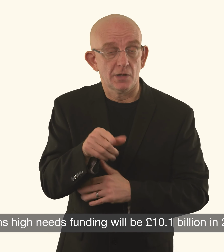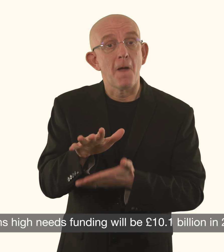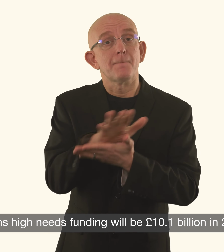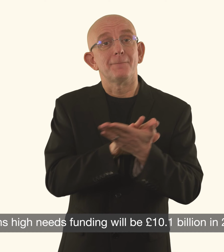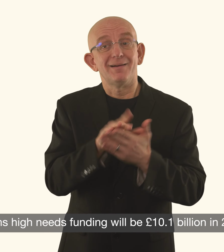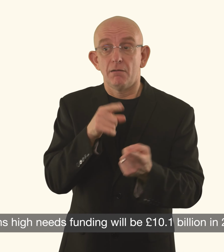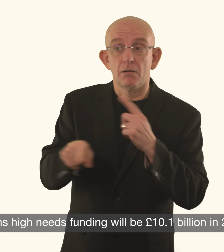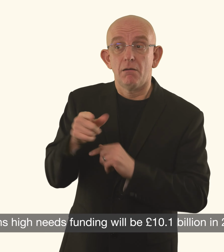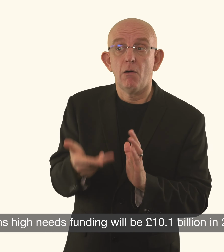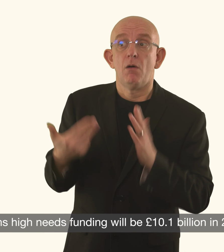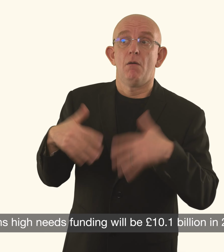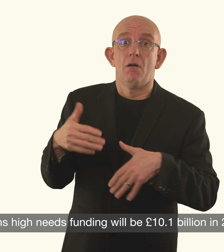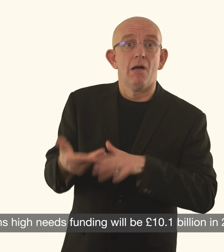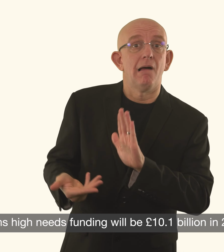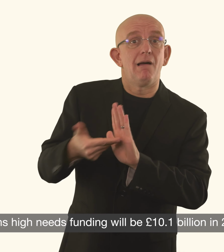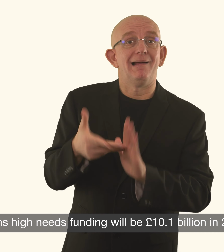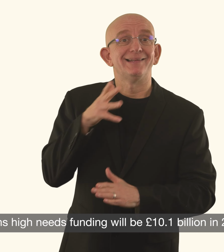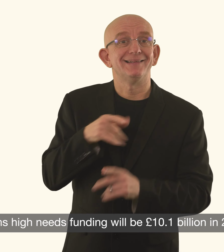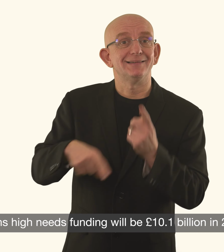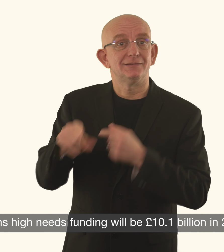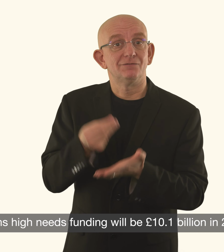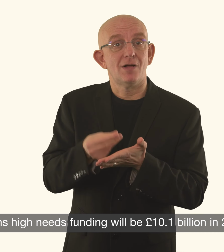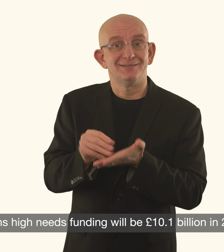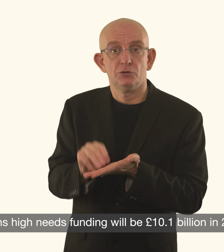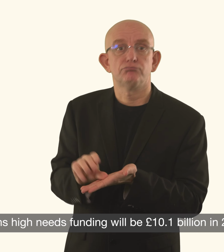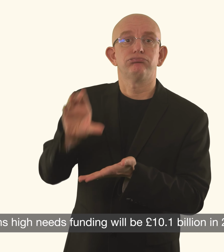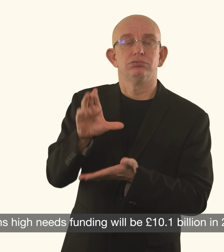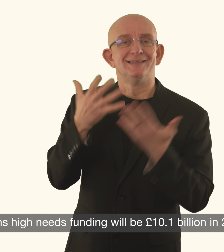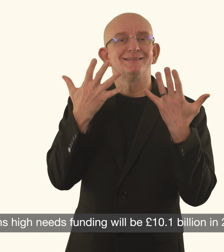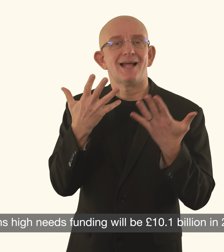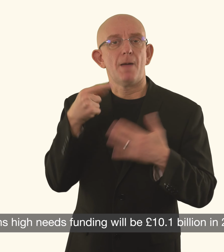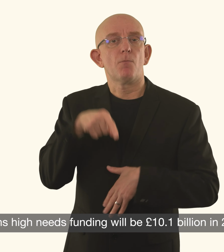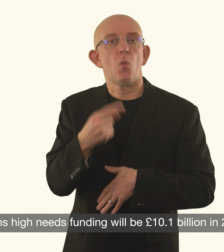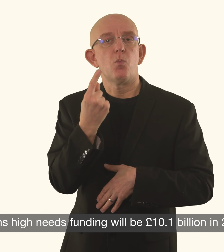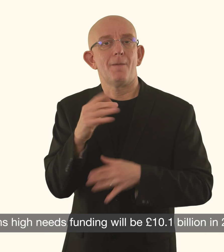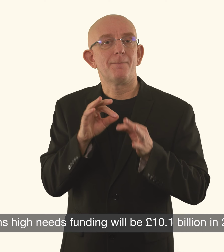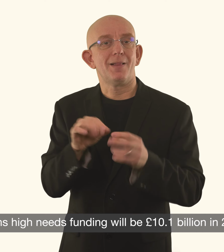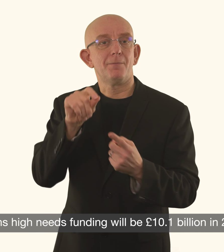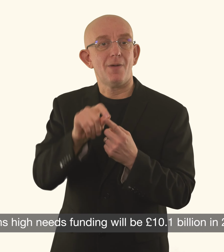This means high-needs funding will be £10.1 billion in 2023-2024.